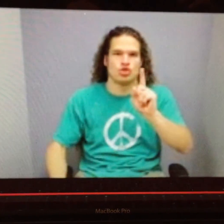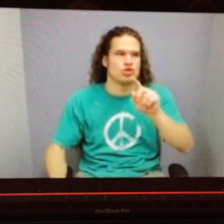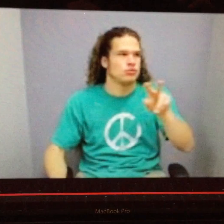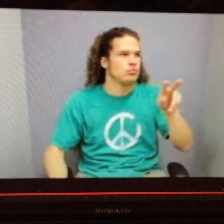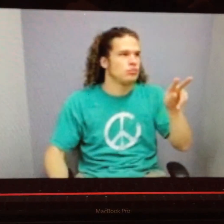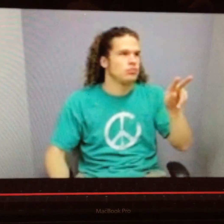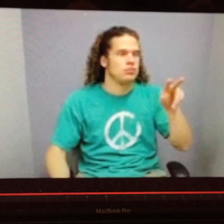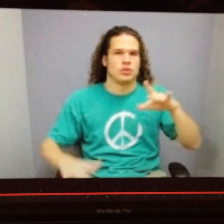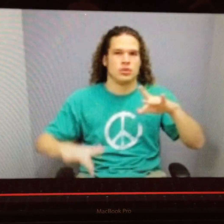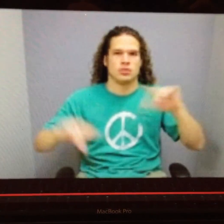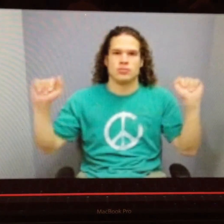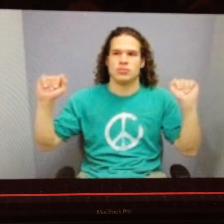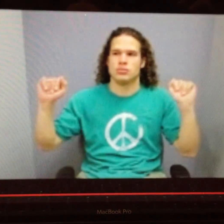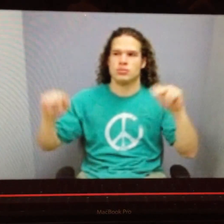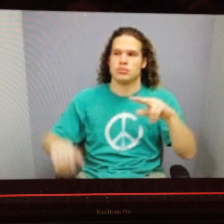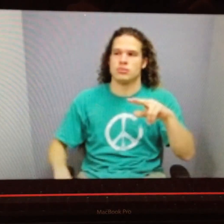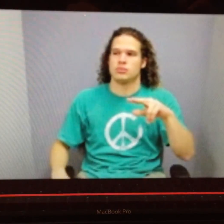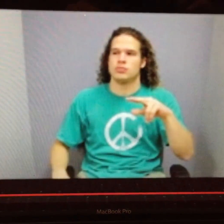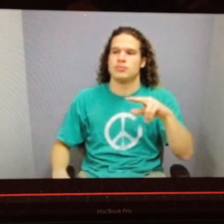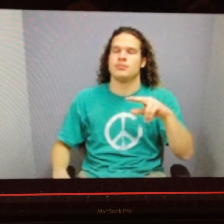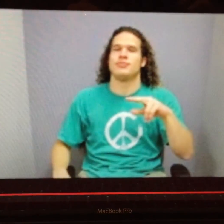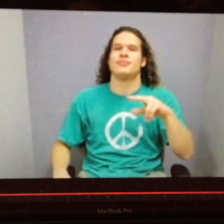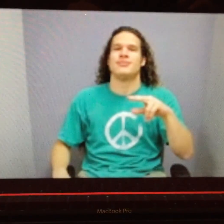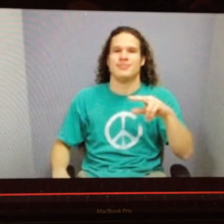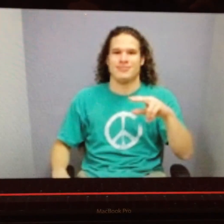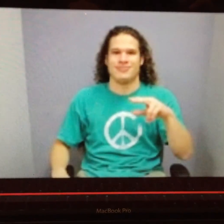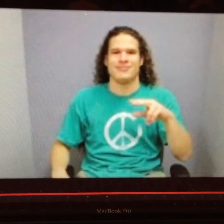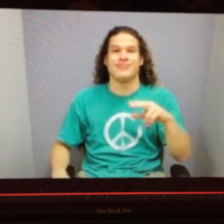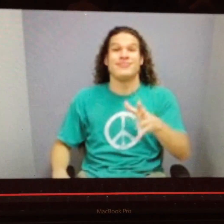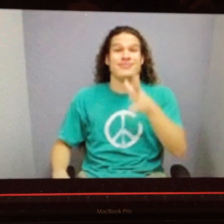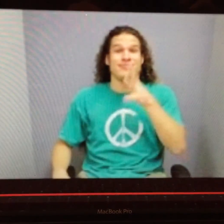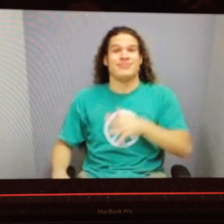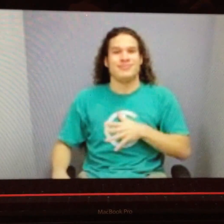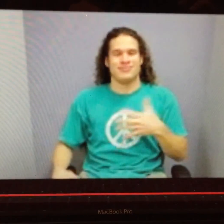But she couldn't find the woman chicken. She was nowhere to be found.